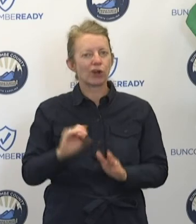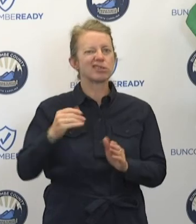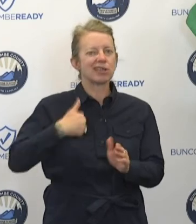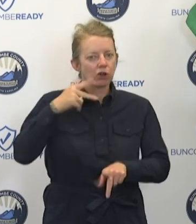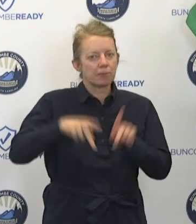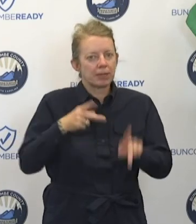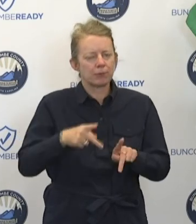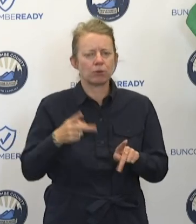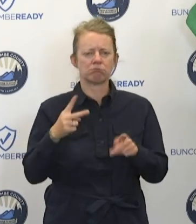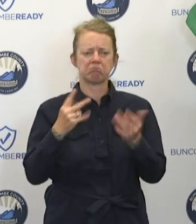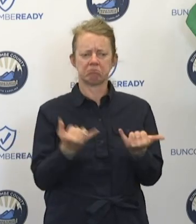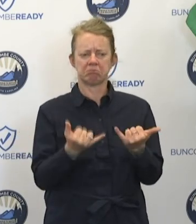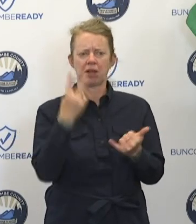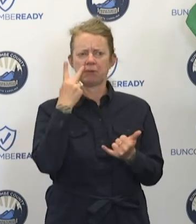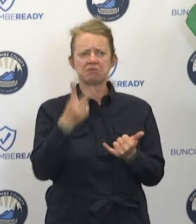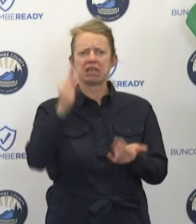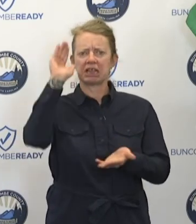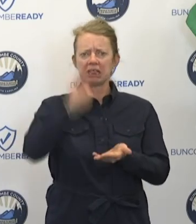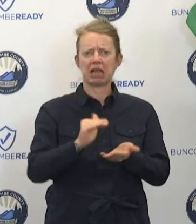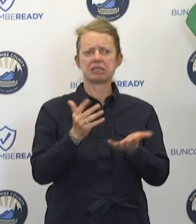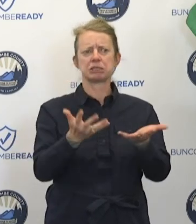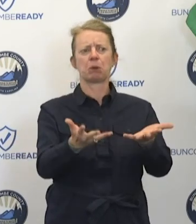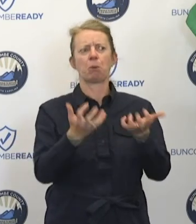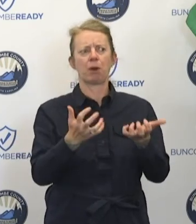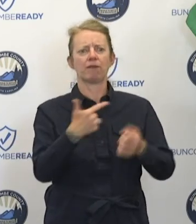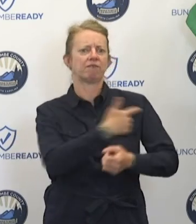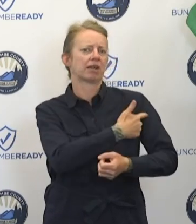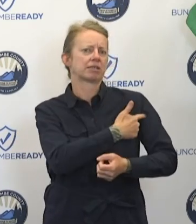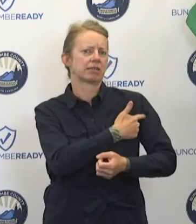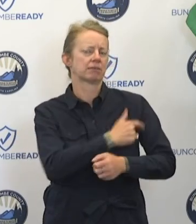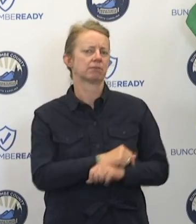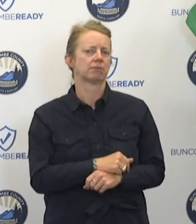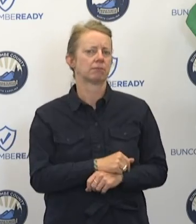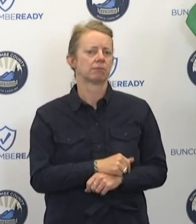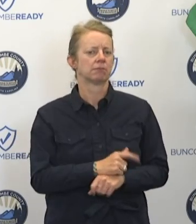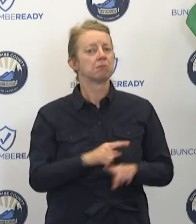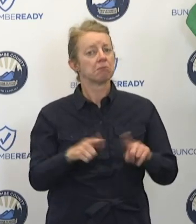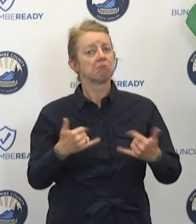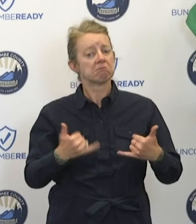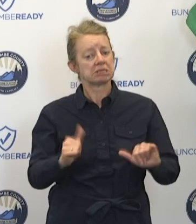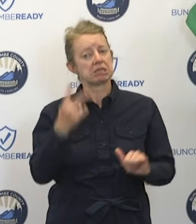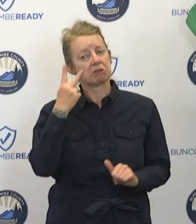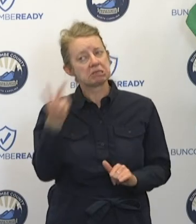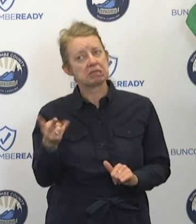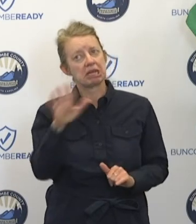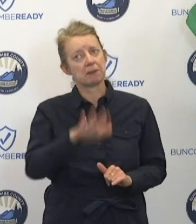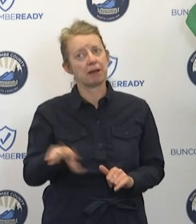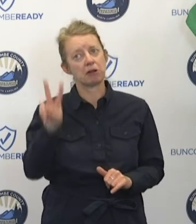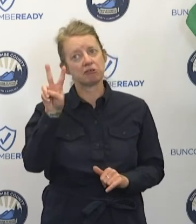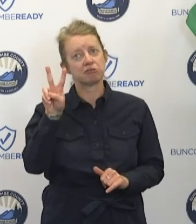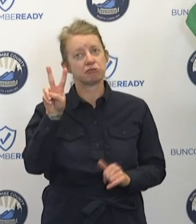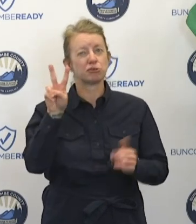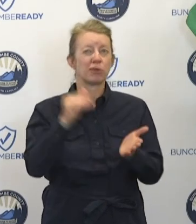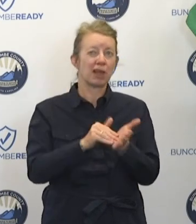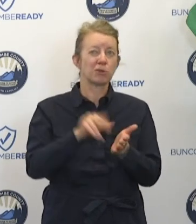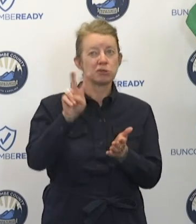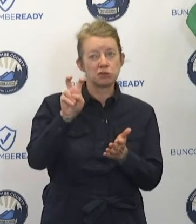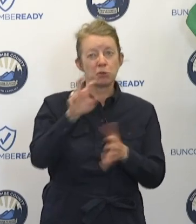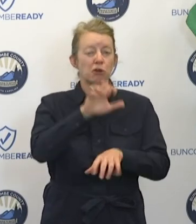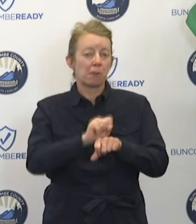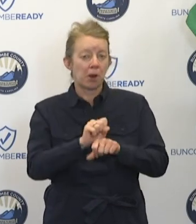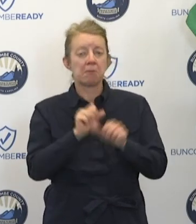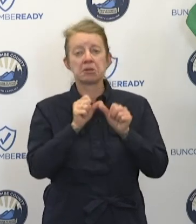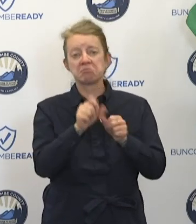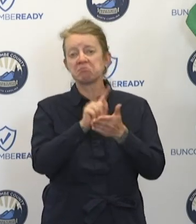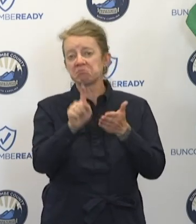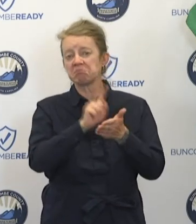demand for vaccine. However, we are still seeing about 2,200 appointments being made per week in